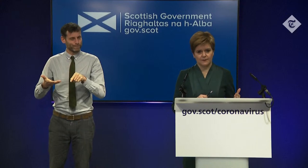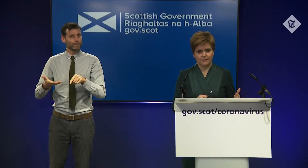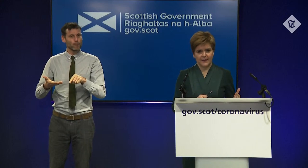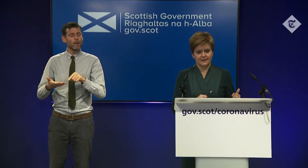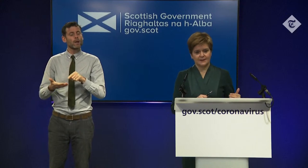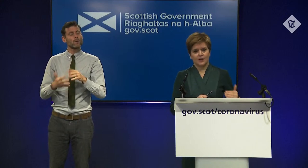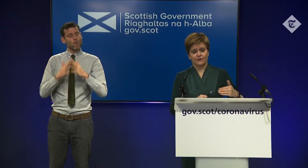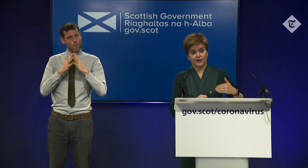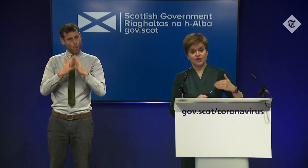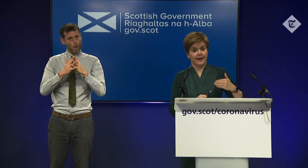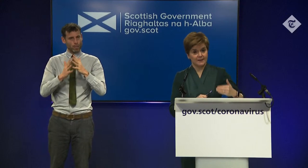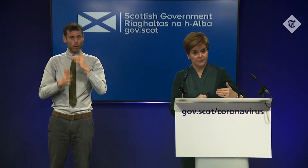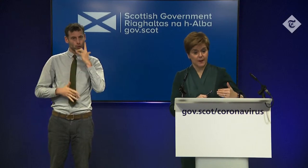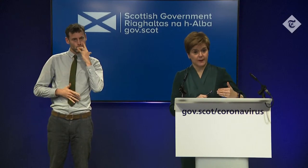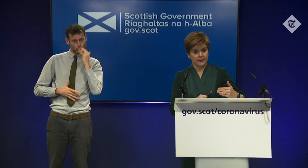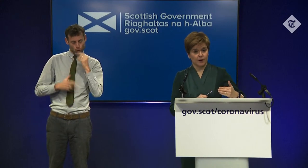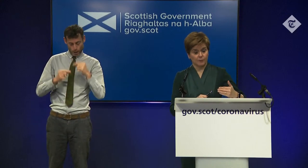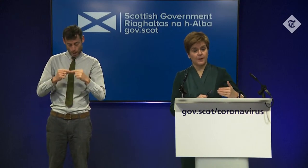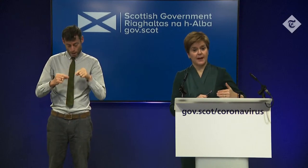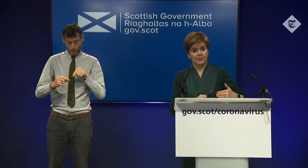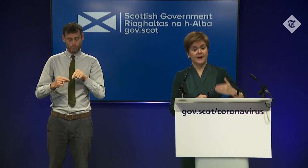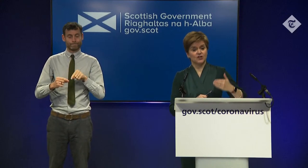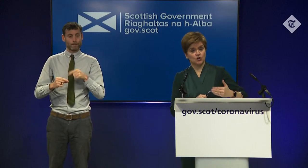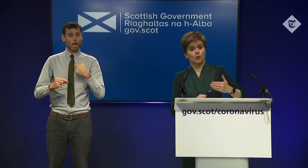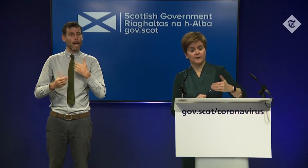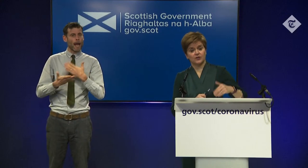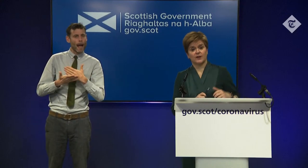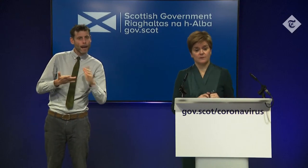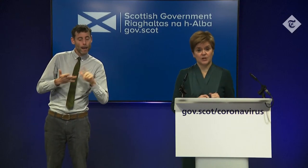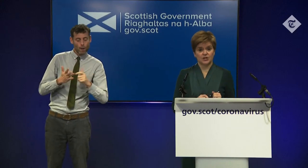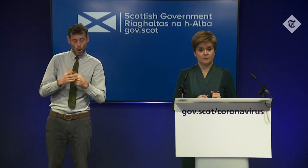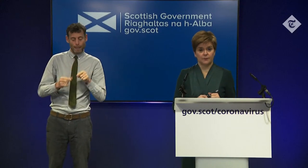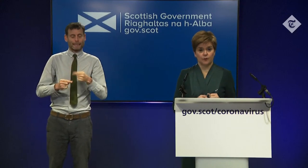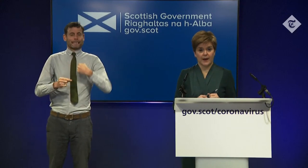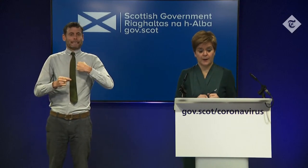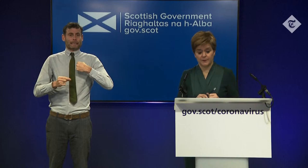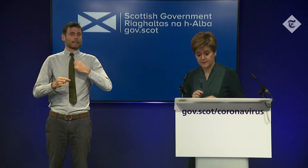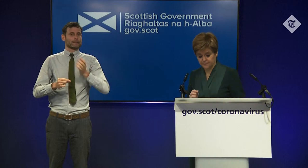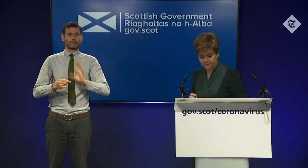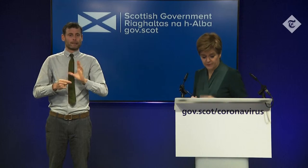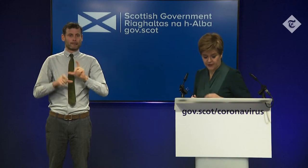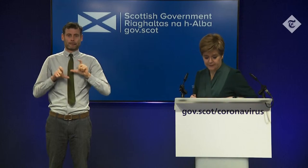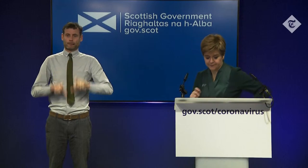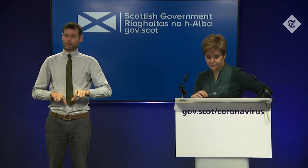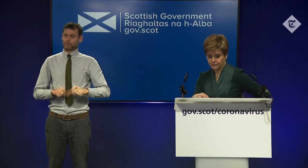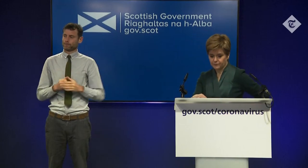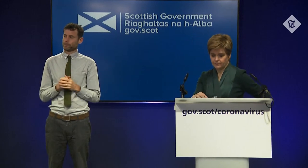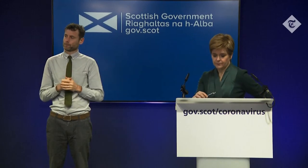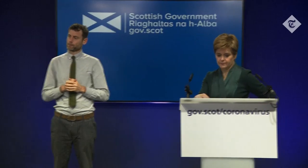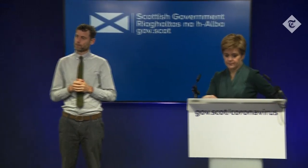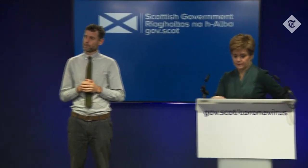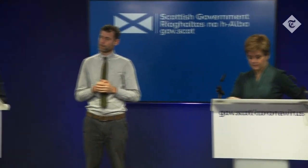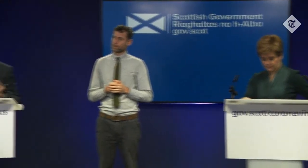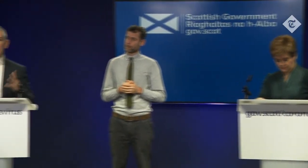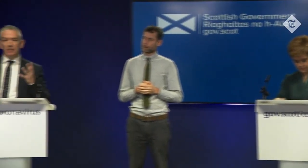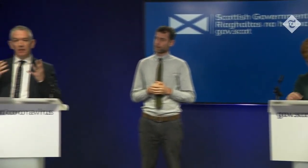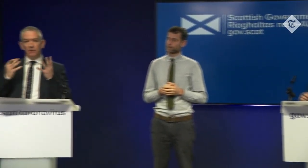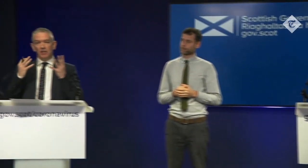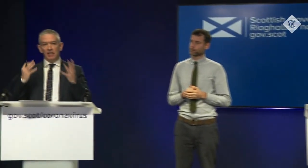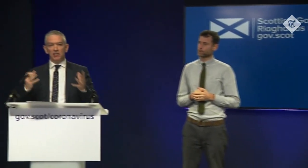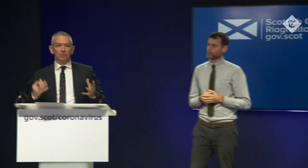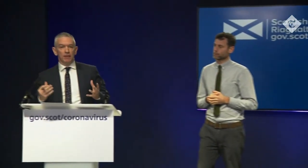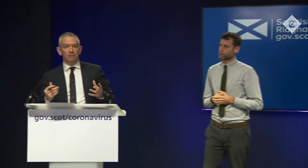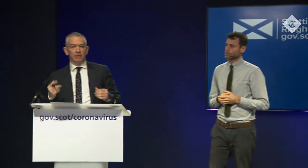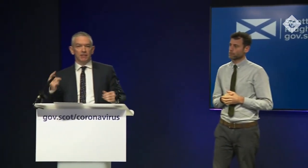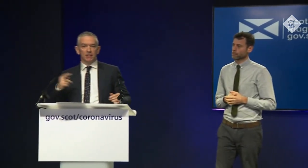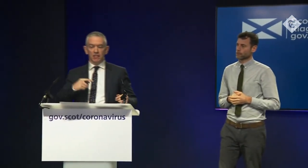infected with this virus, you've got a chance of picking it up and stopping the transmission before it happens. Gregor. Katie,